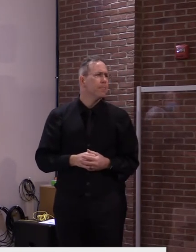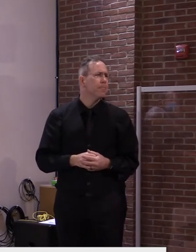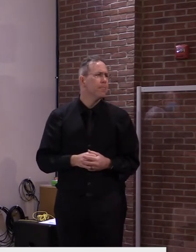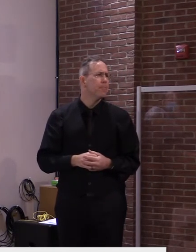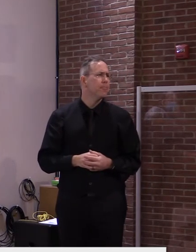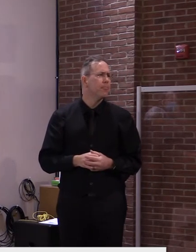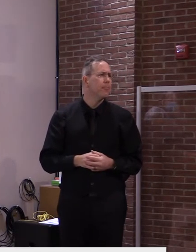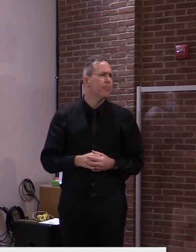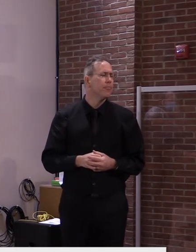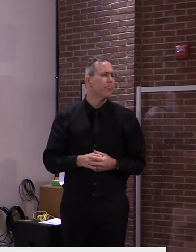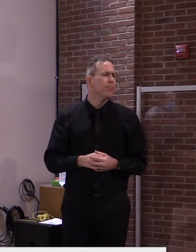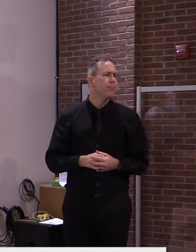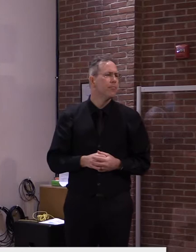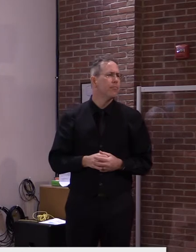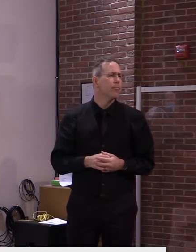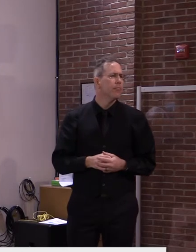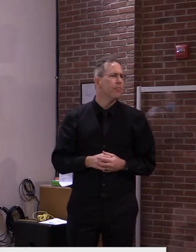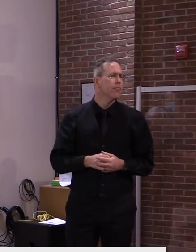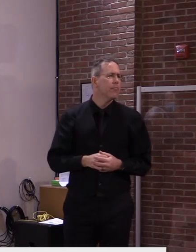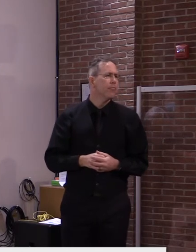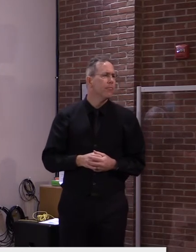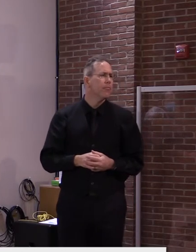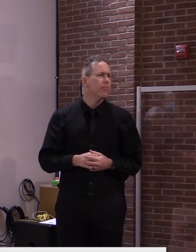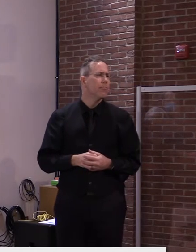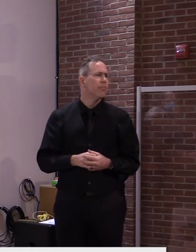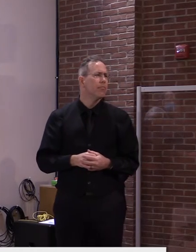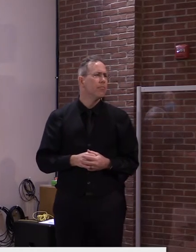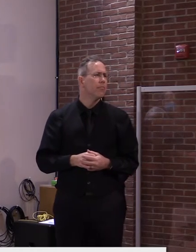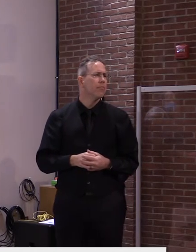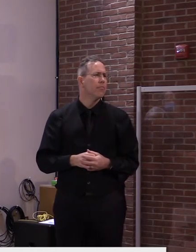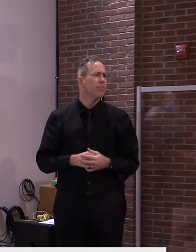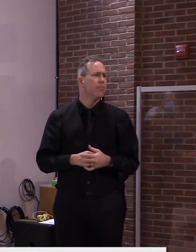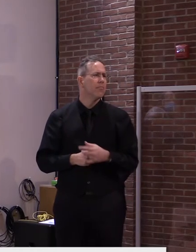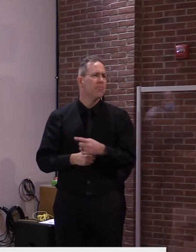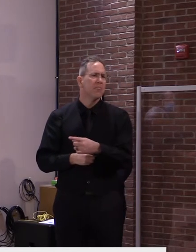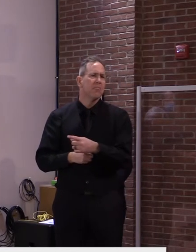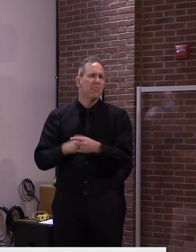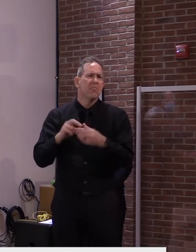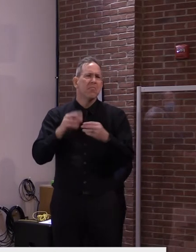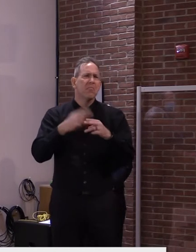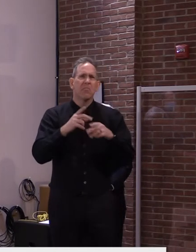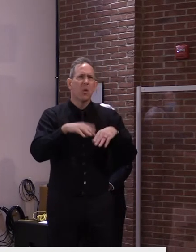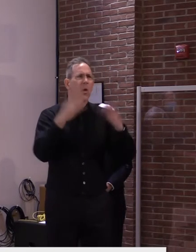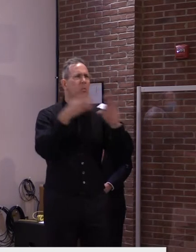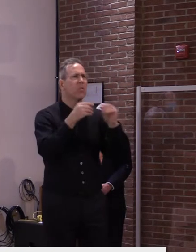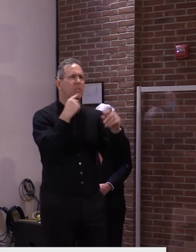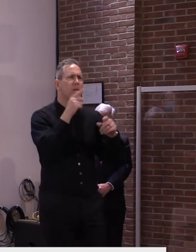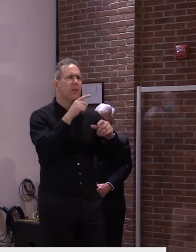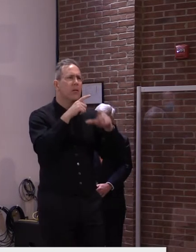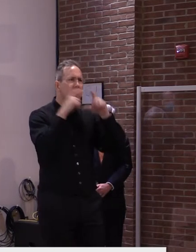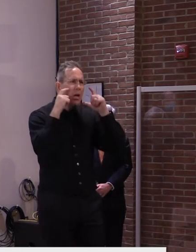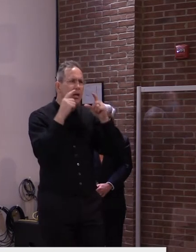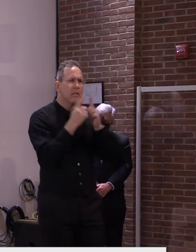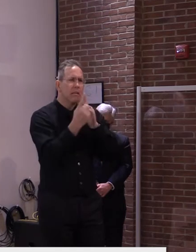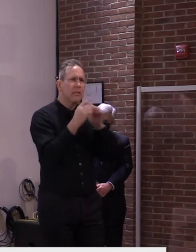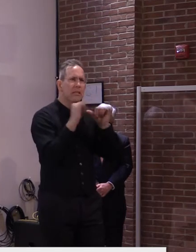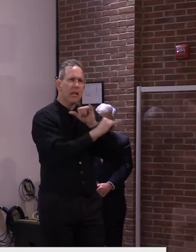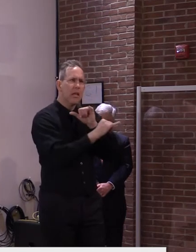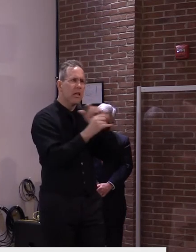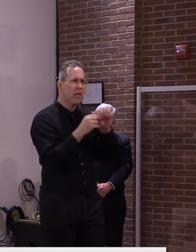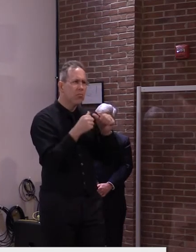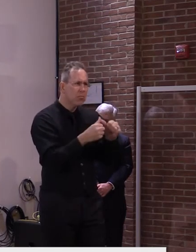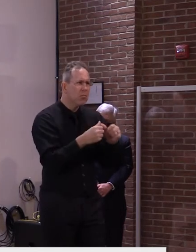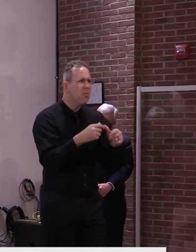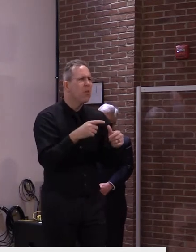mask and social distancing will stay around for a while. Any indication on when that will end? And I'm